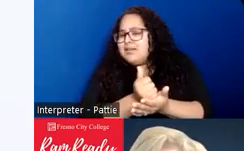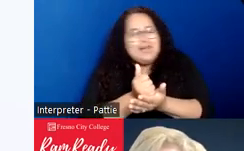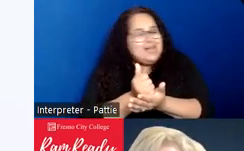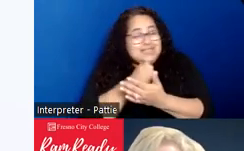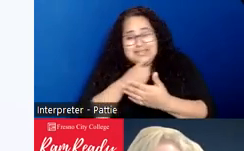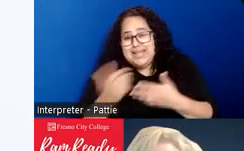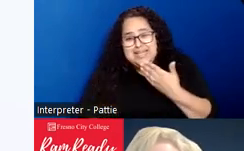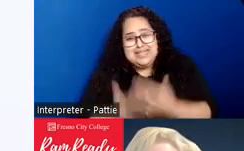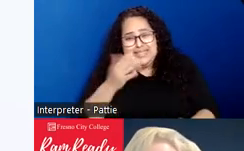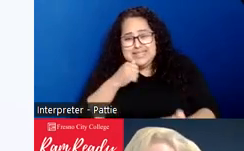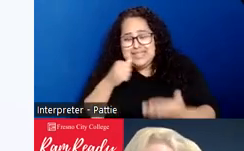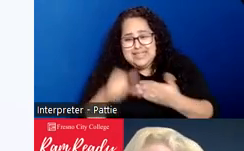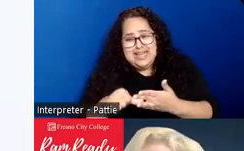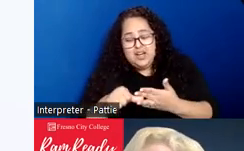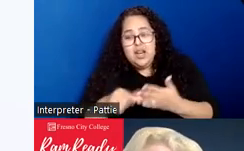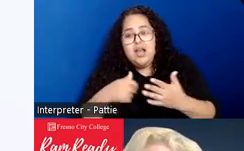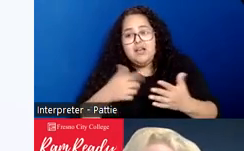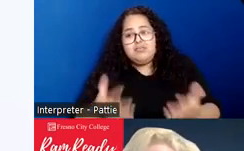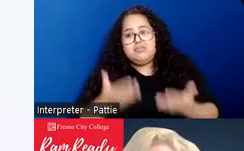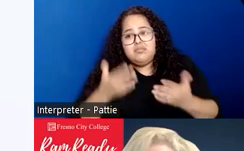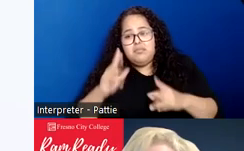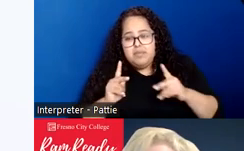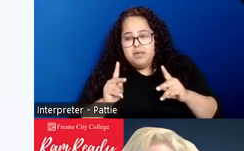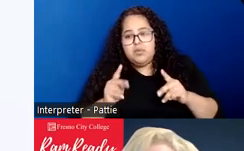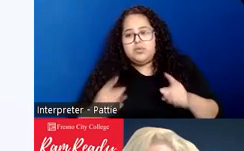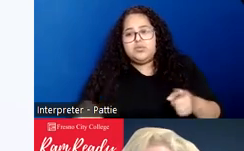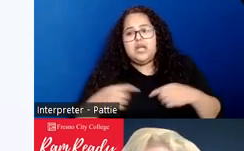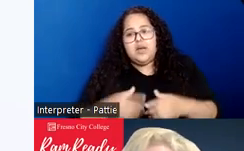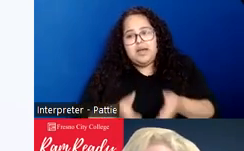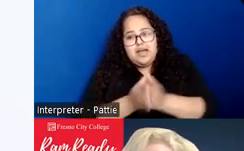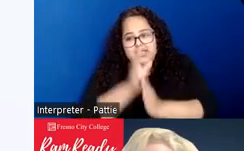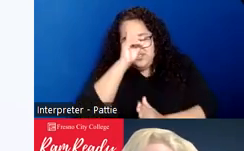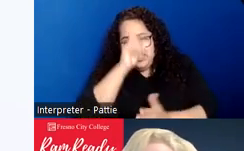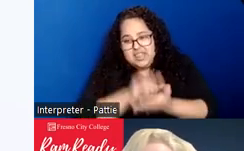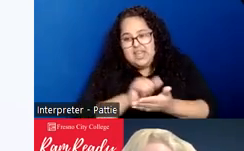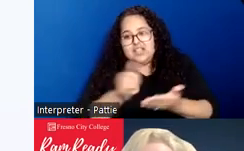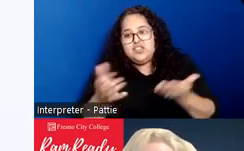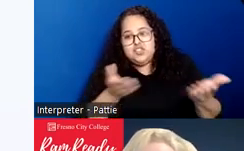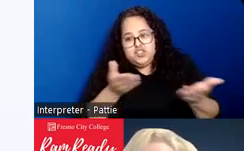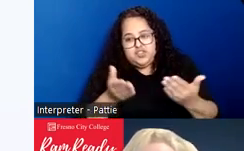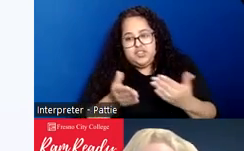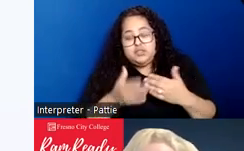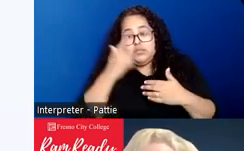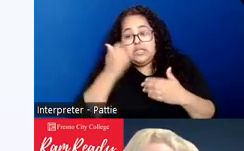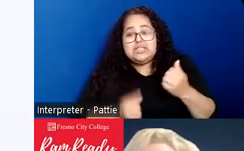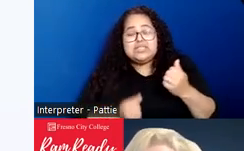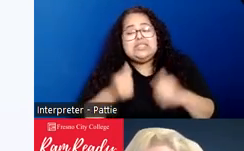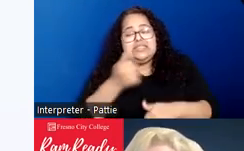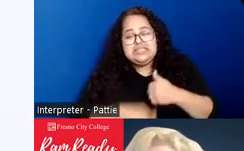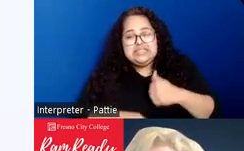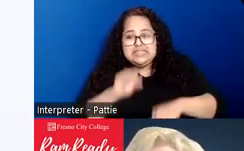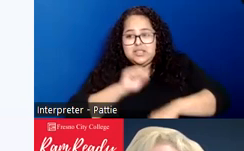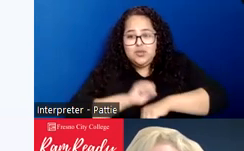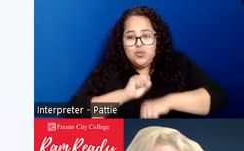to write. And I suggest people to come in and ask for that service because each employer needs to have their